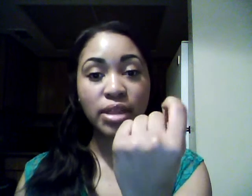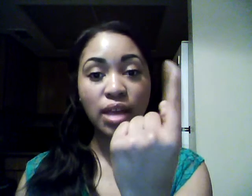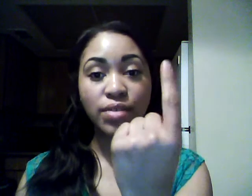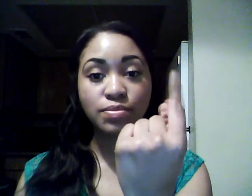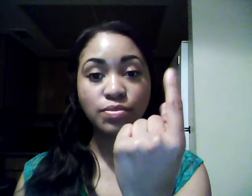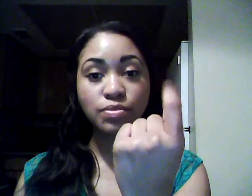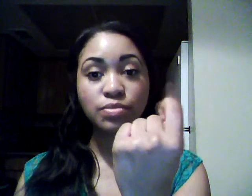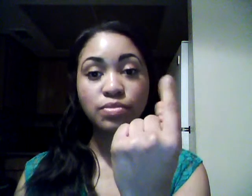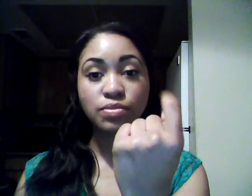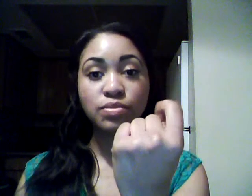to be 11,